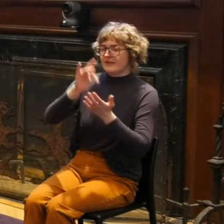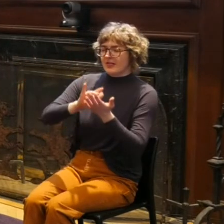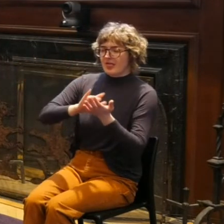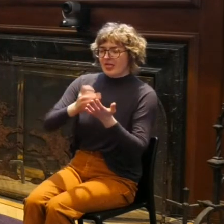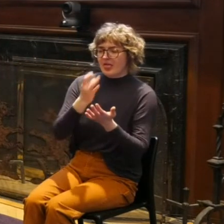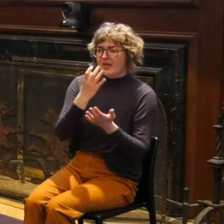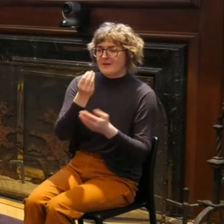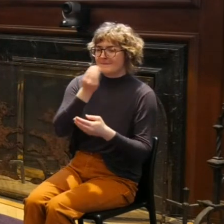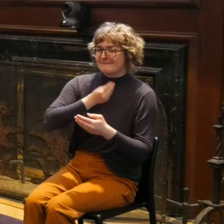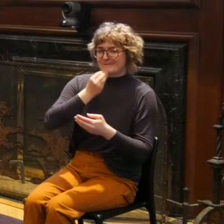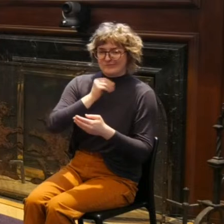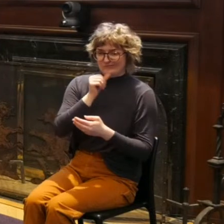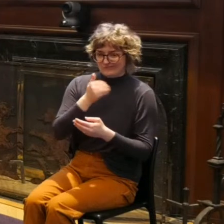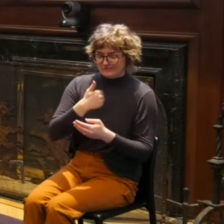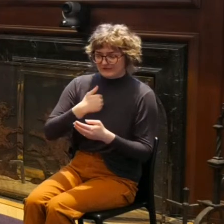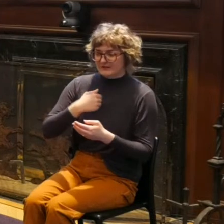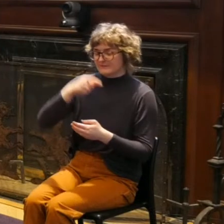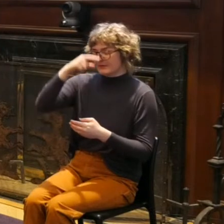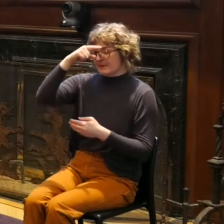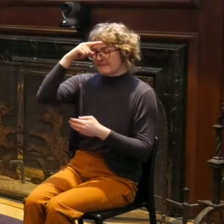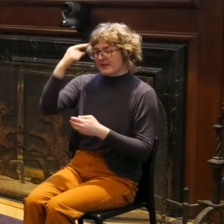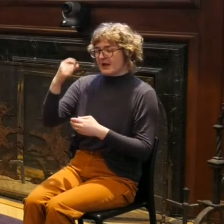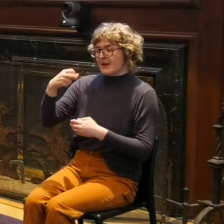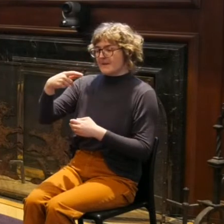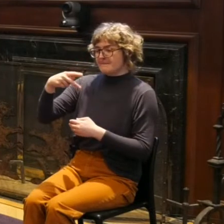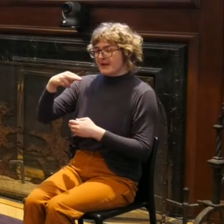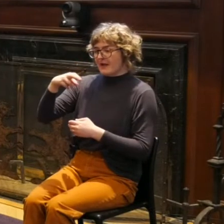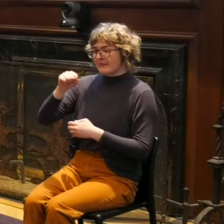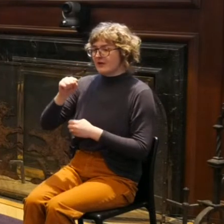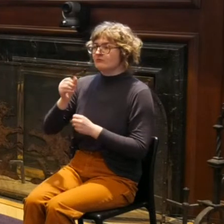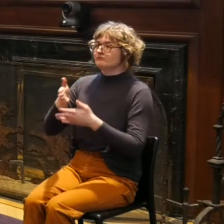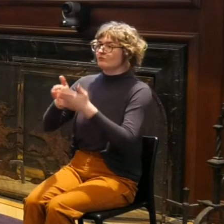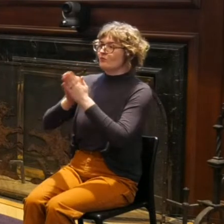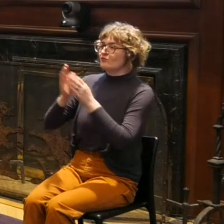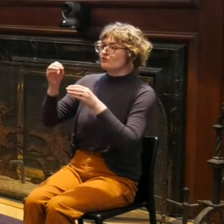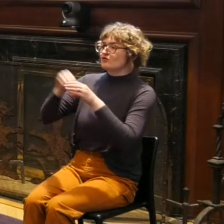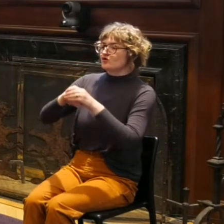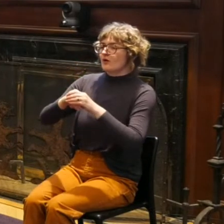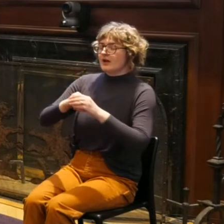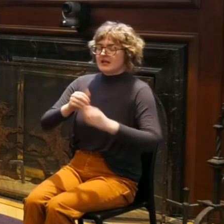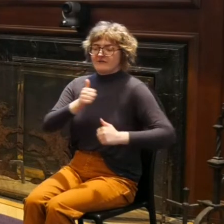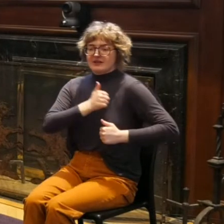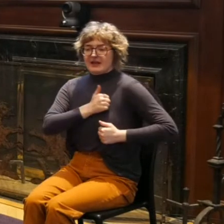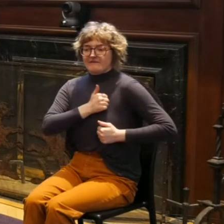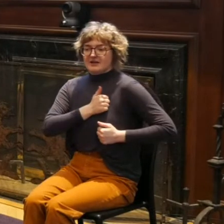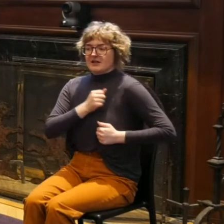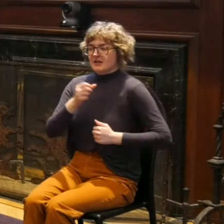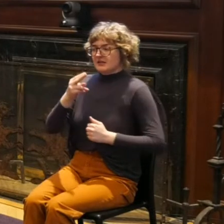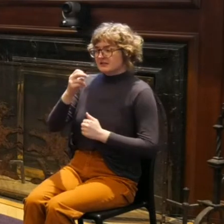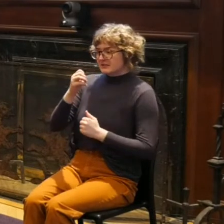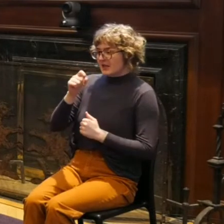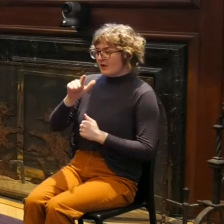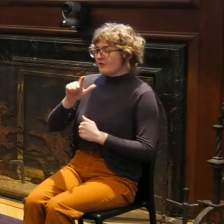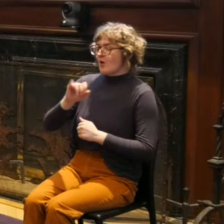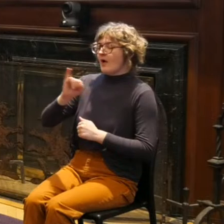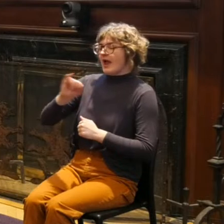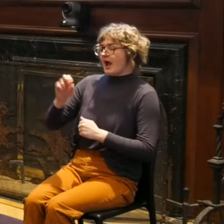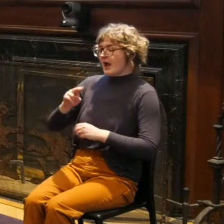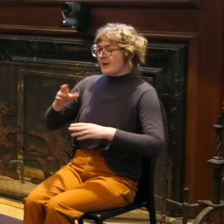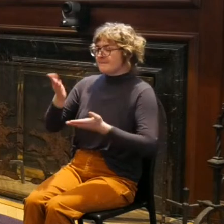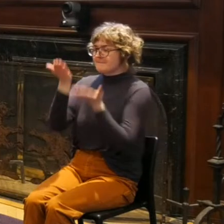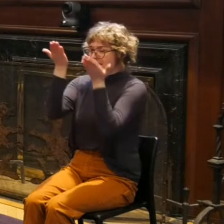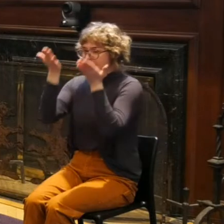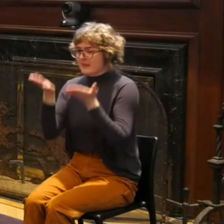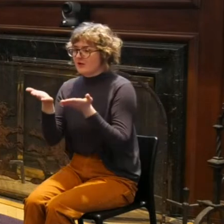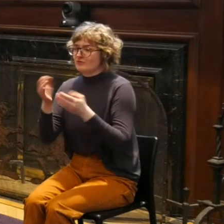meals. Black Panther will praise, then join the Navy SEALs. No AI butlers, no ghosts in no